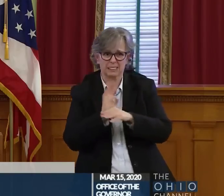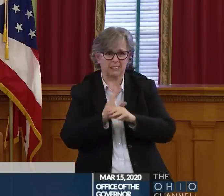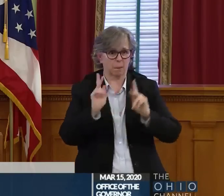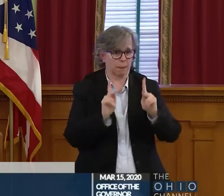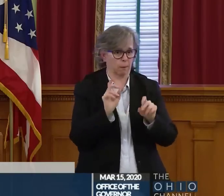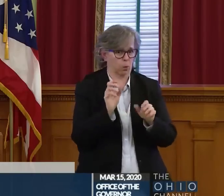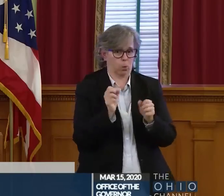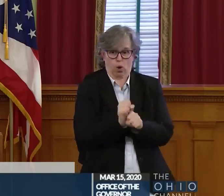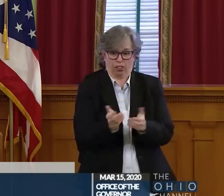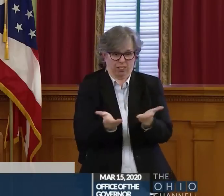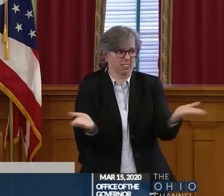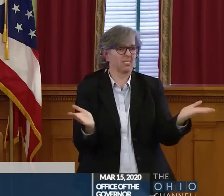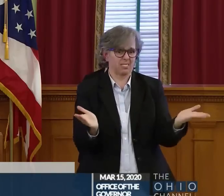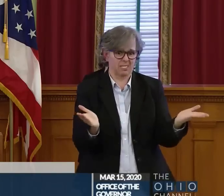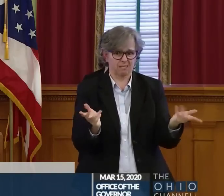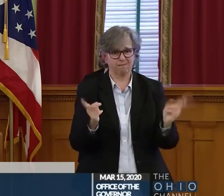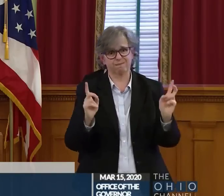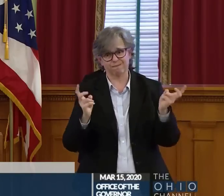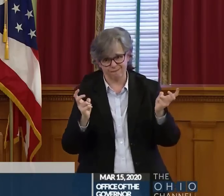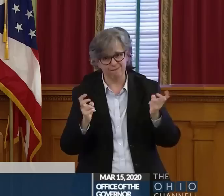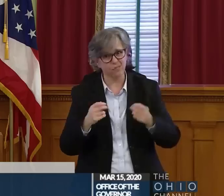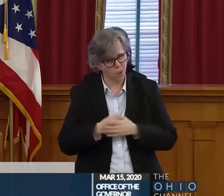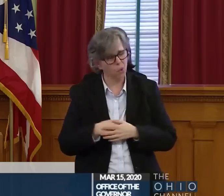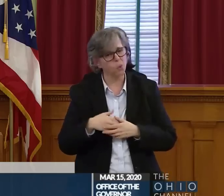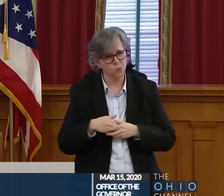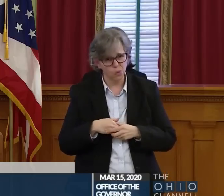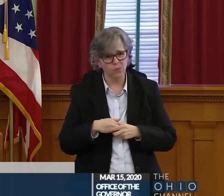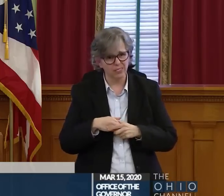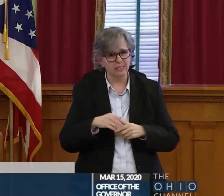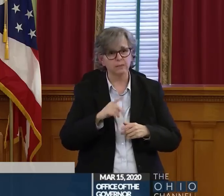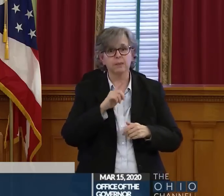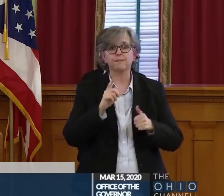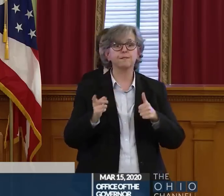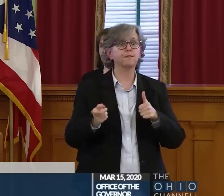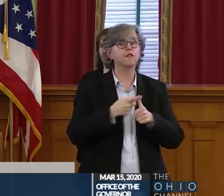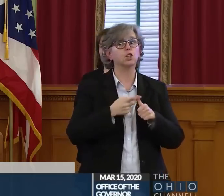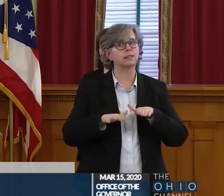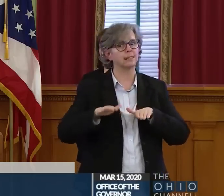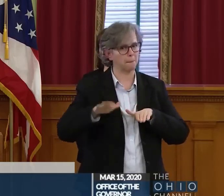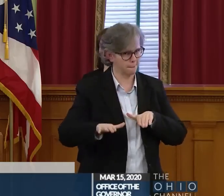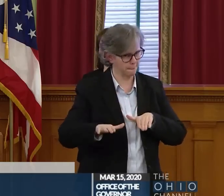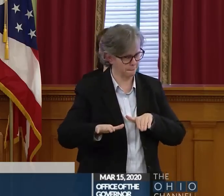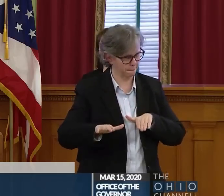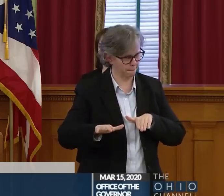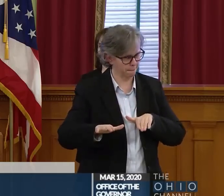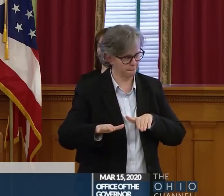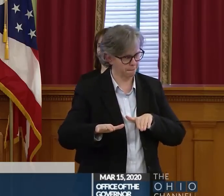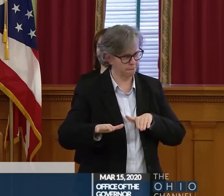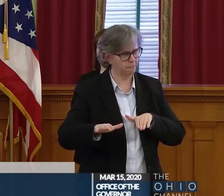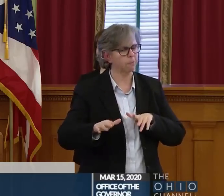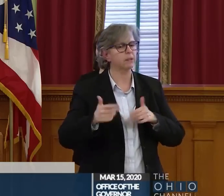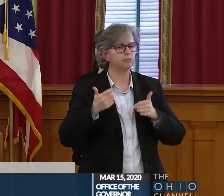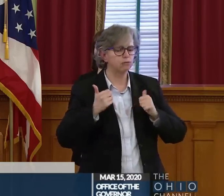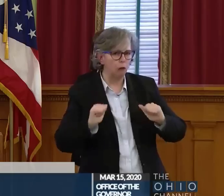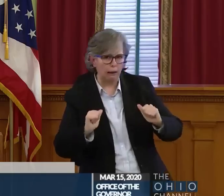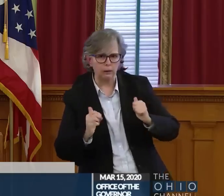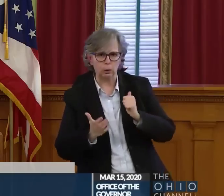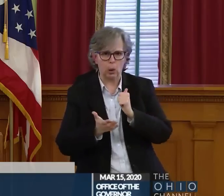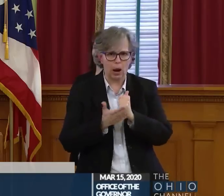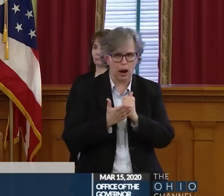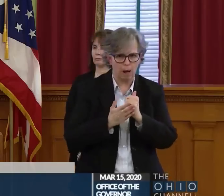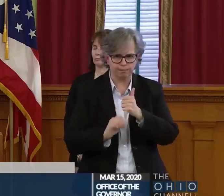there. This is our first step in trying to account for the